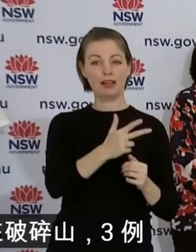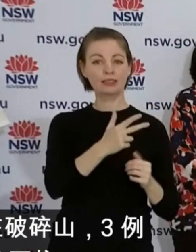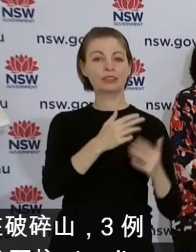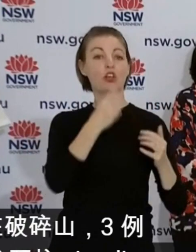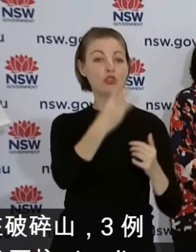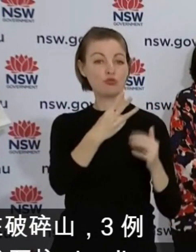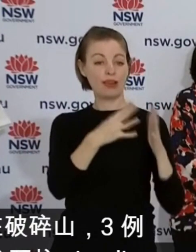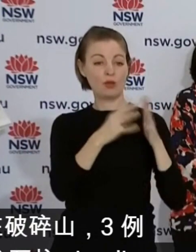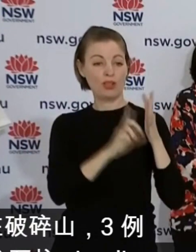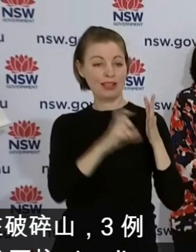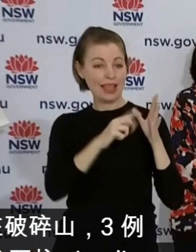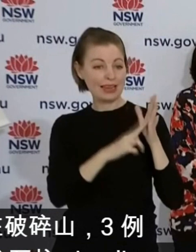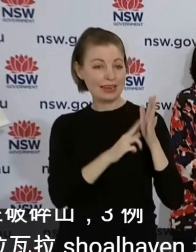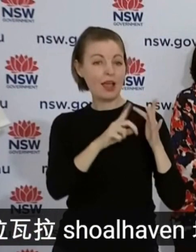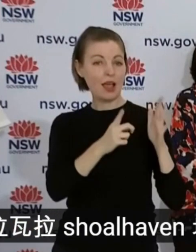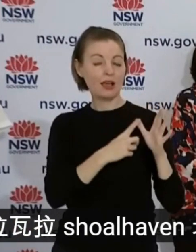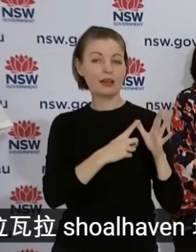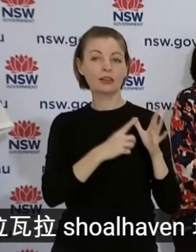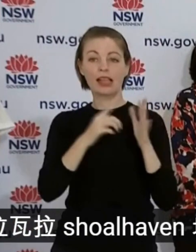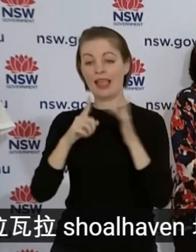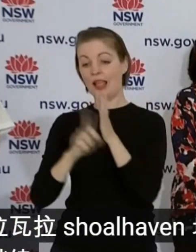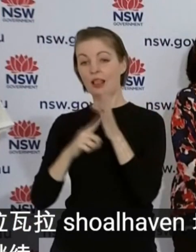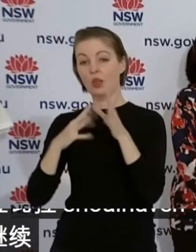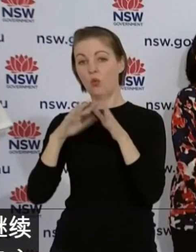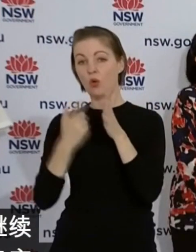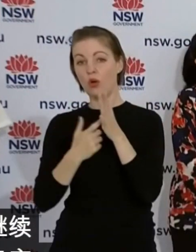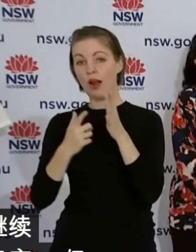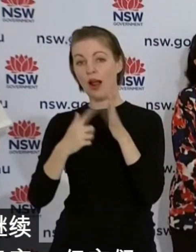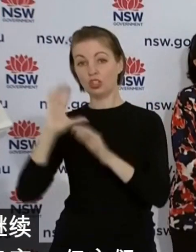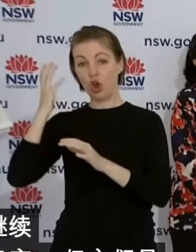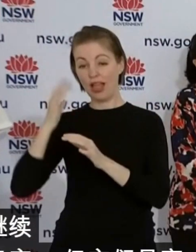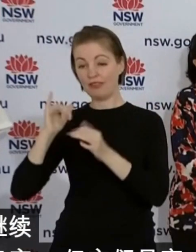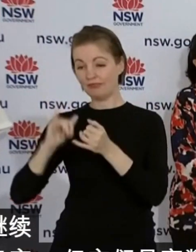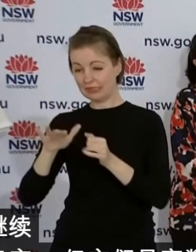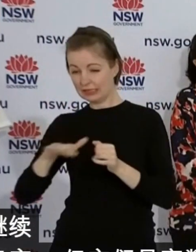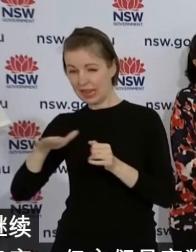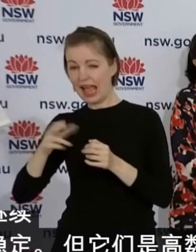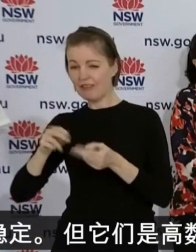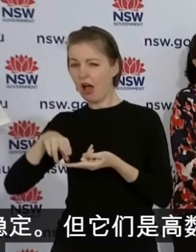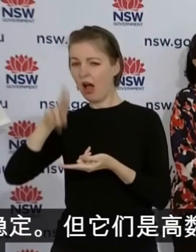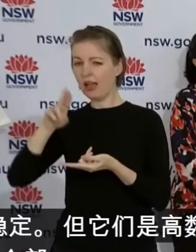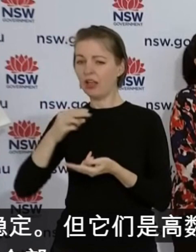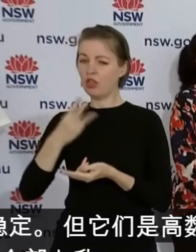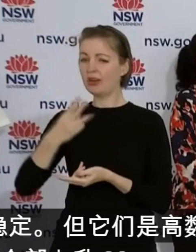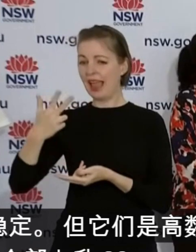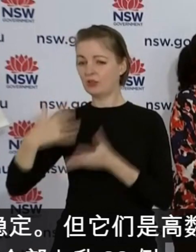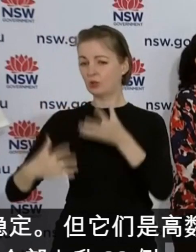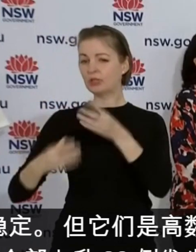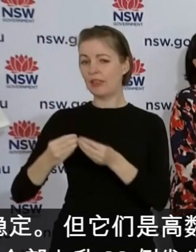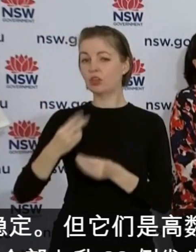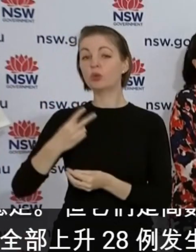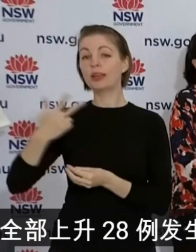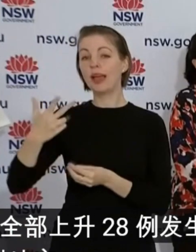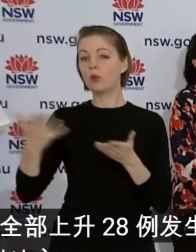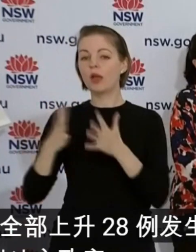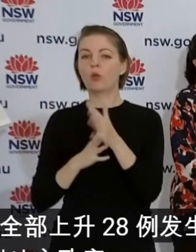in Wilcannia. In the Illawarra Shoalhaven region, we continue to have it's stable numbers, but they aren't high numbers. 38 cases all up. 28